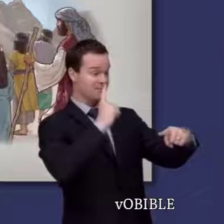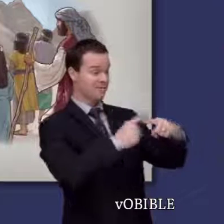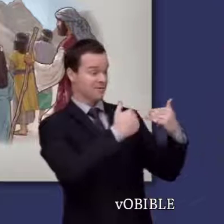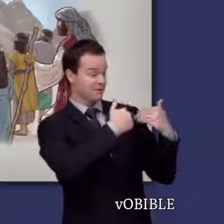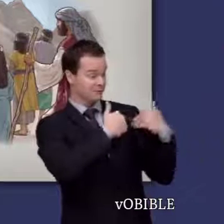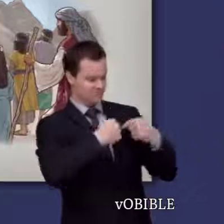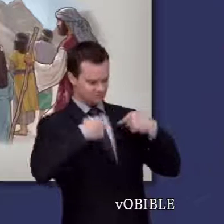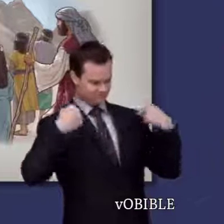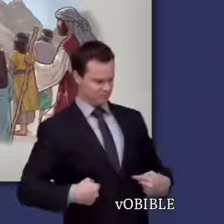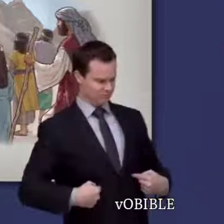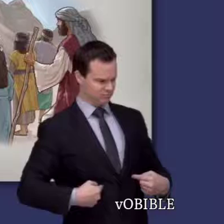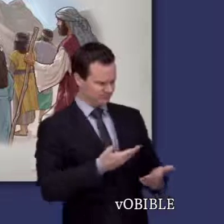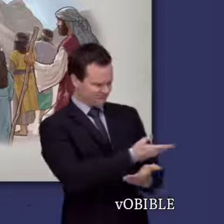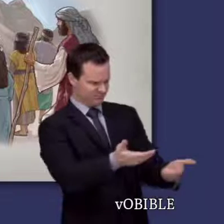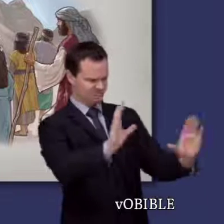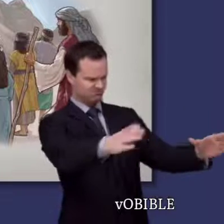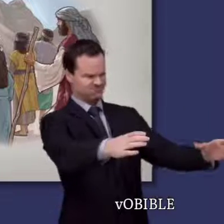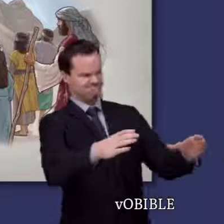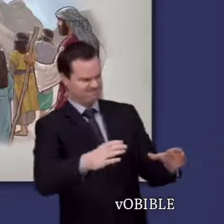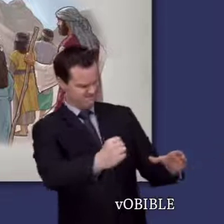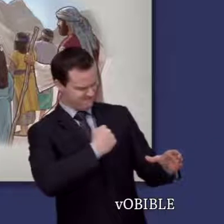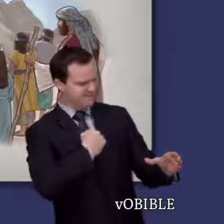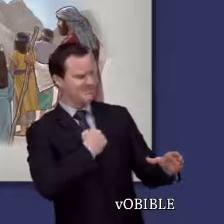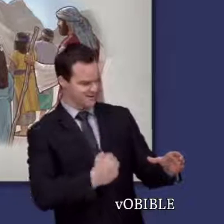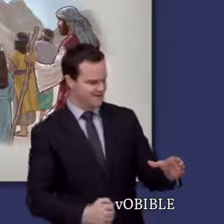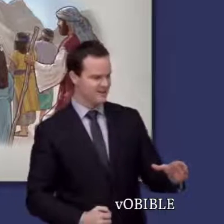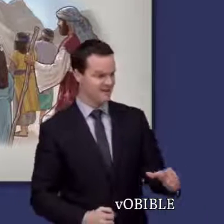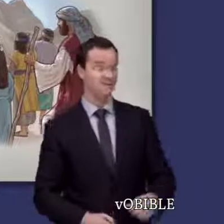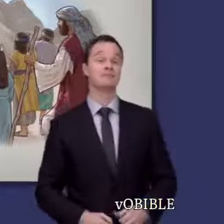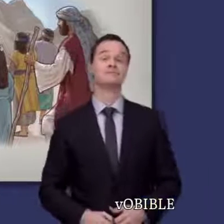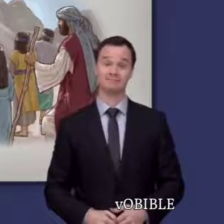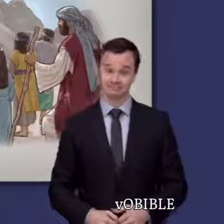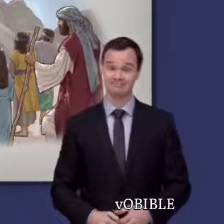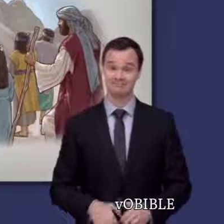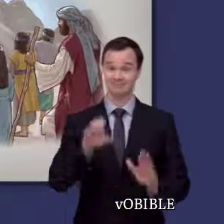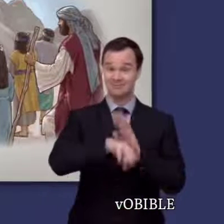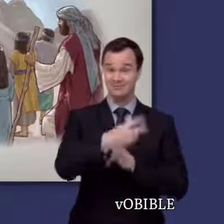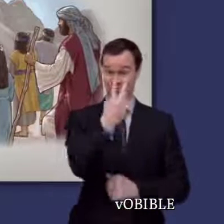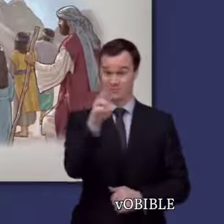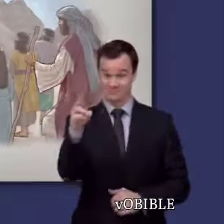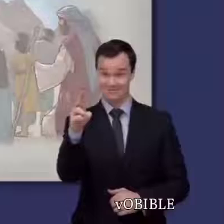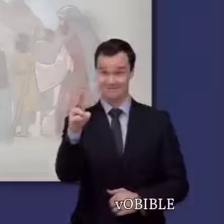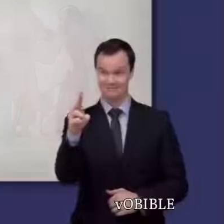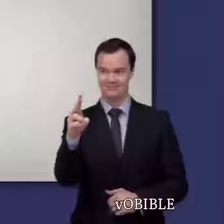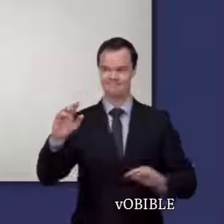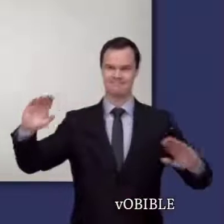the Israelites strictly obey him, they will become to him a kingdom of priests and a holy